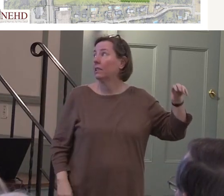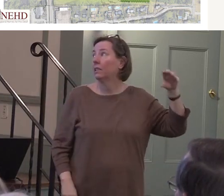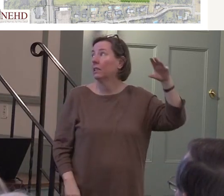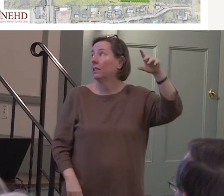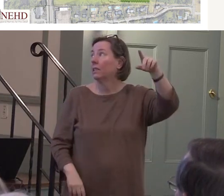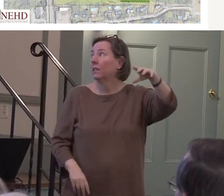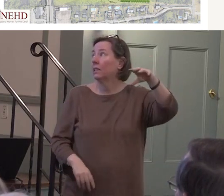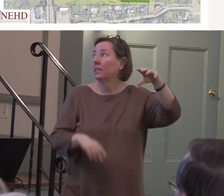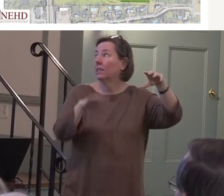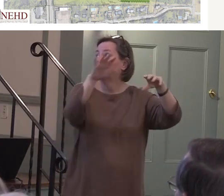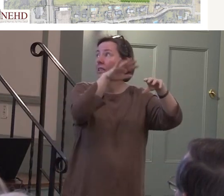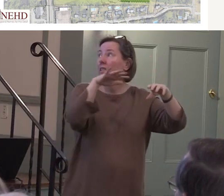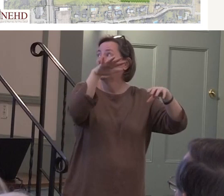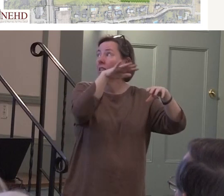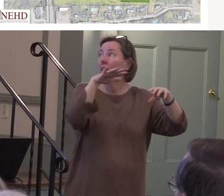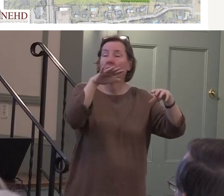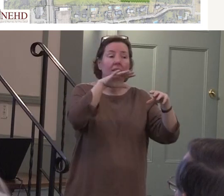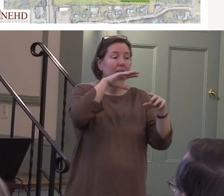This